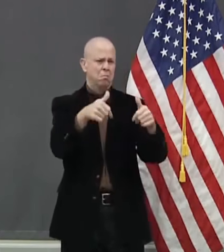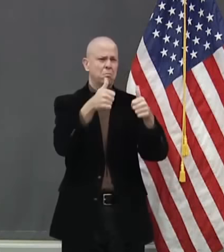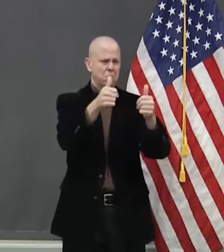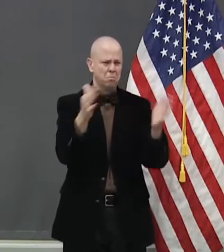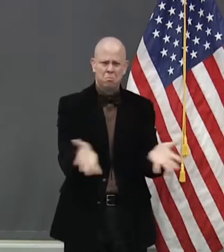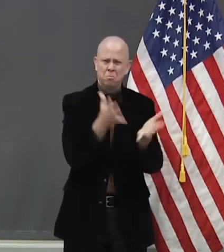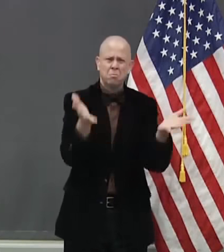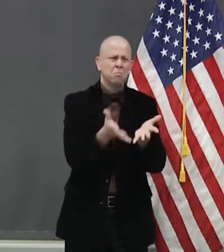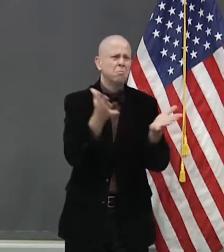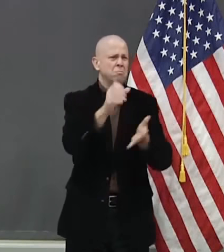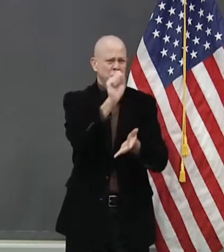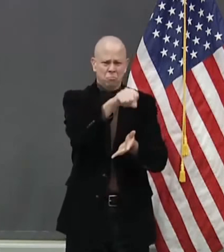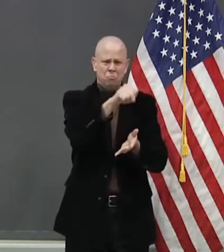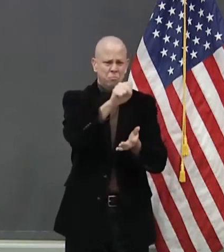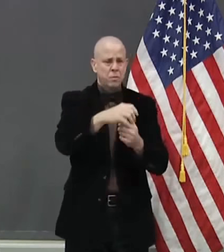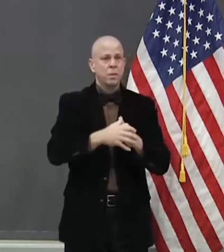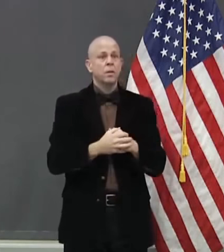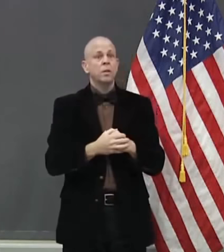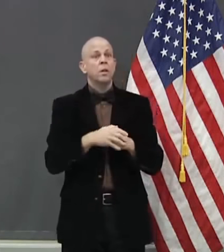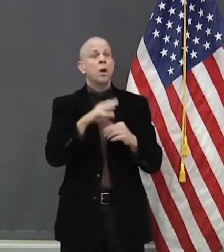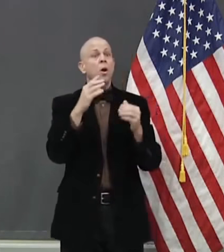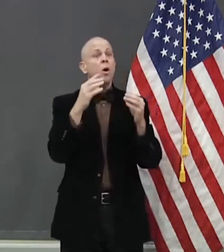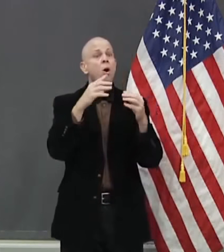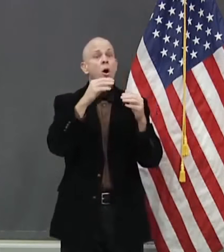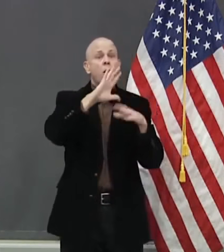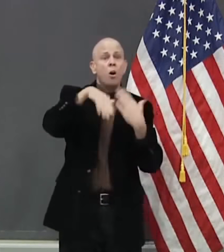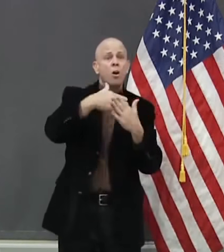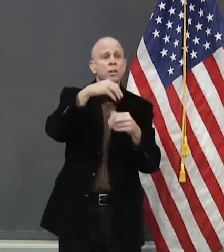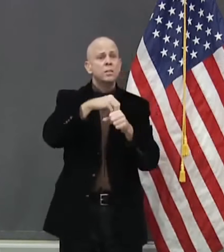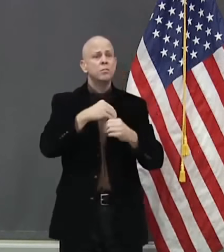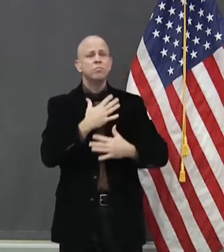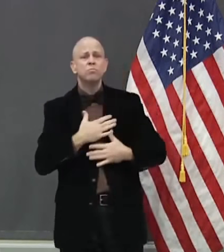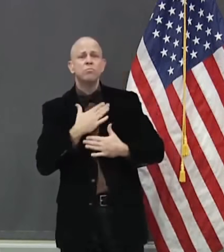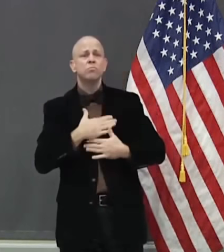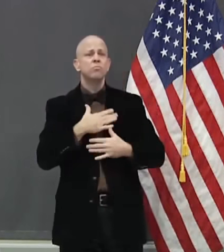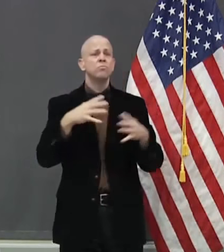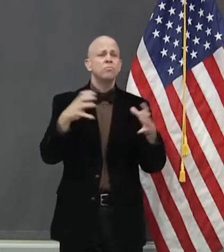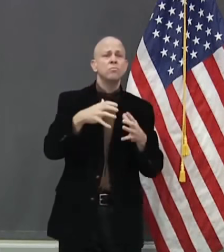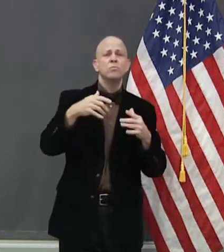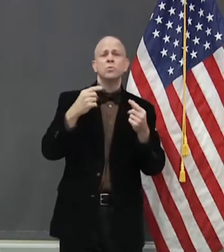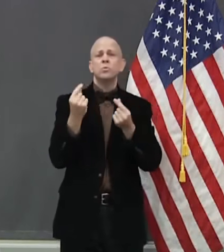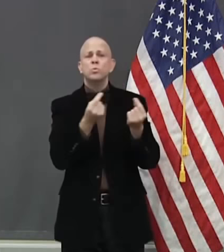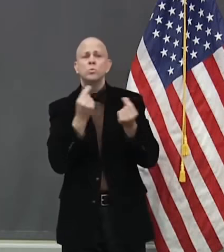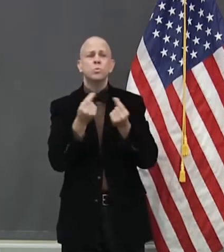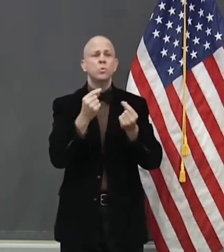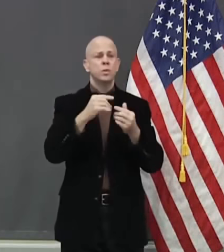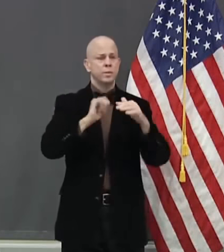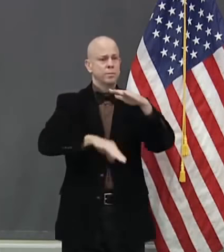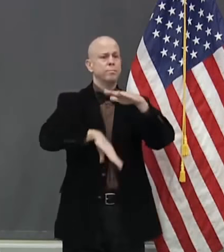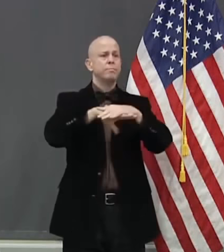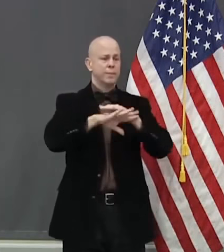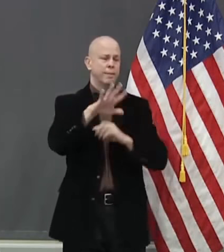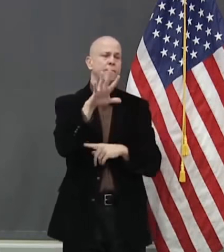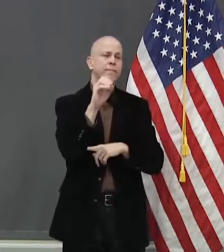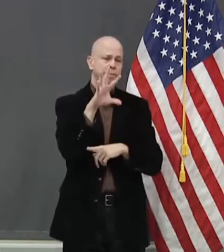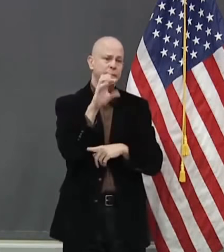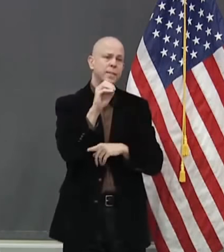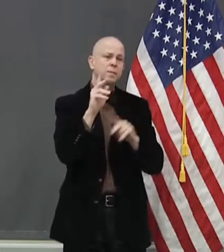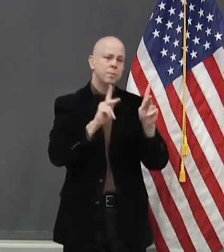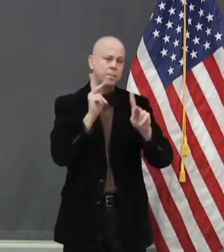reducing all indoor recreation activities to 50-person capacity, including